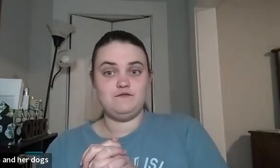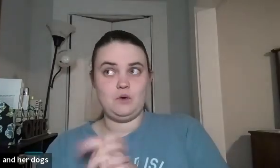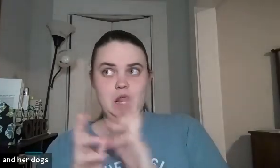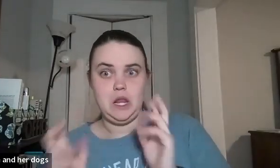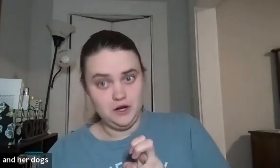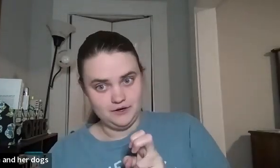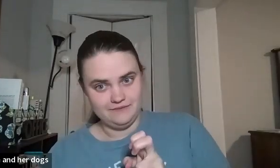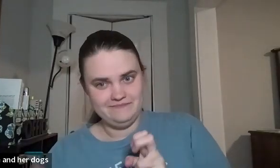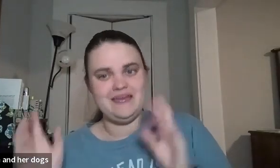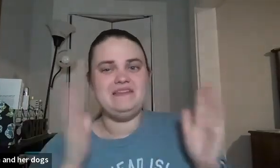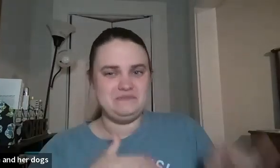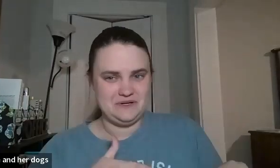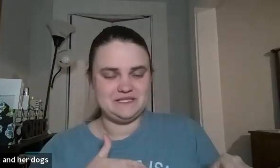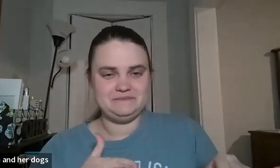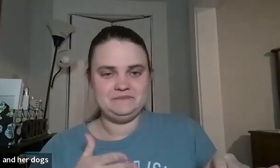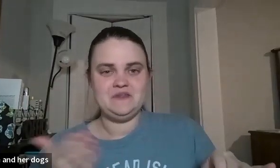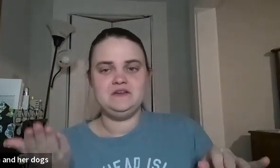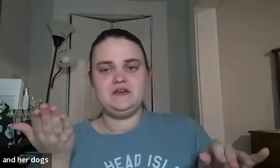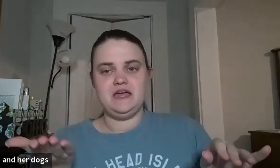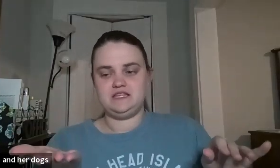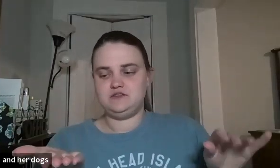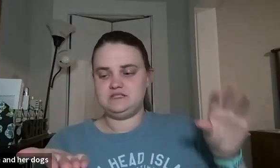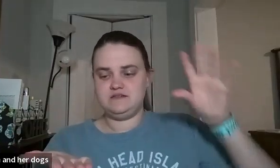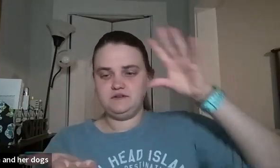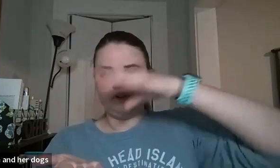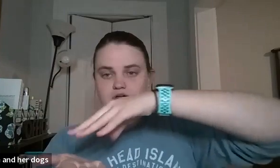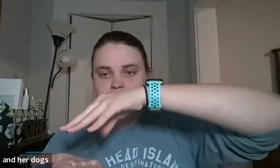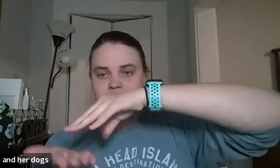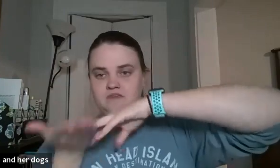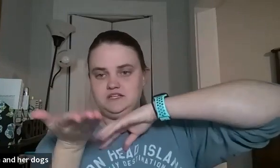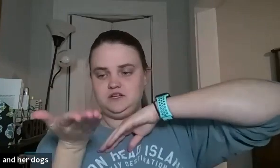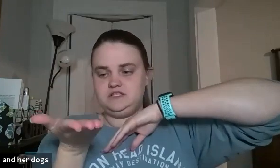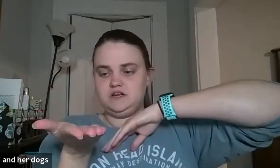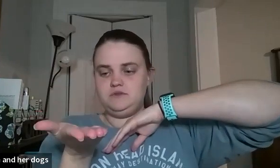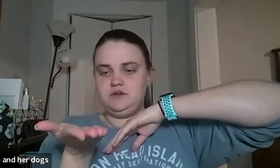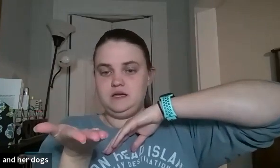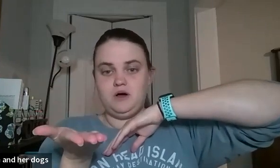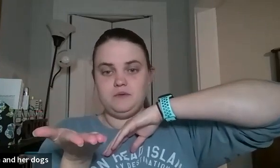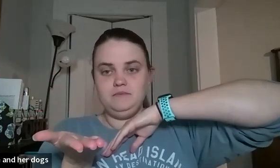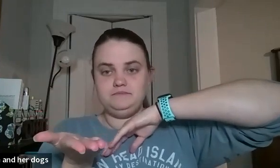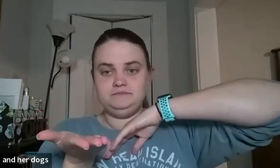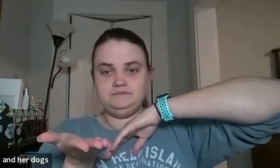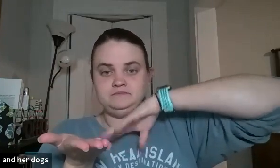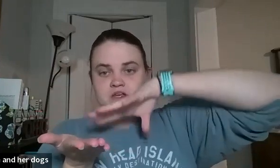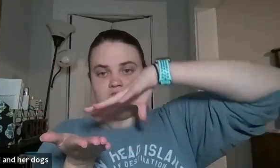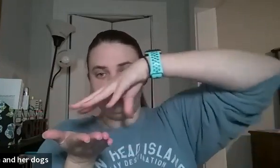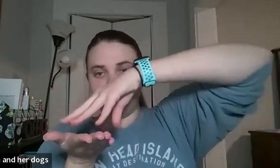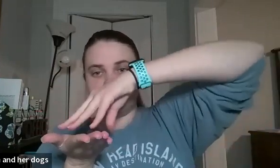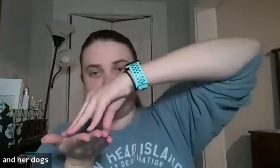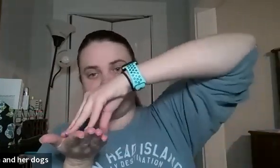for learn and then person. And so the sign for learn is you're going to start with your hand palm up. You're almost going to have like a